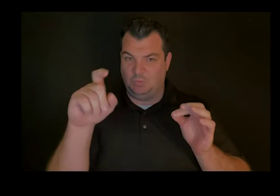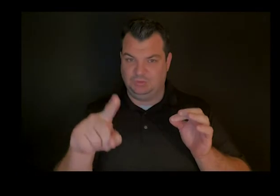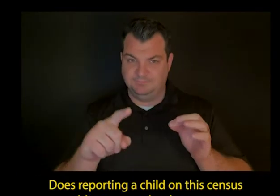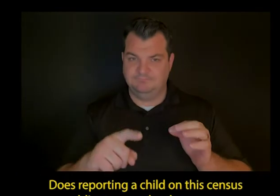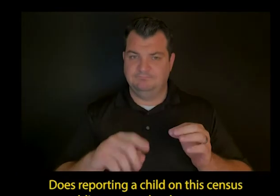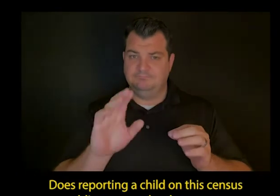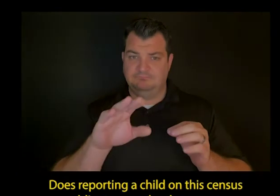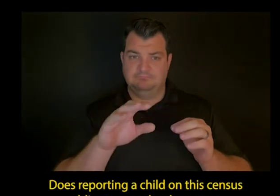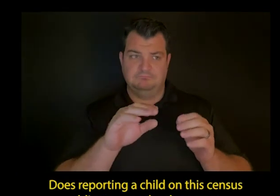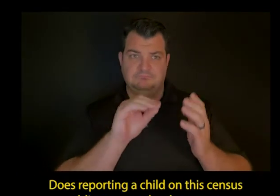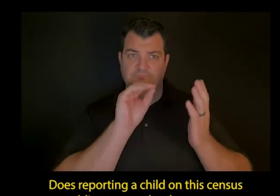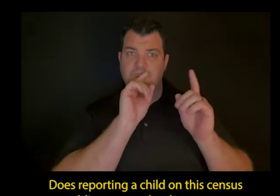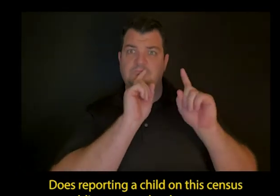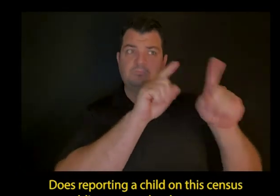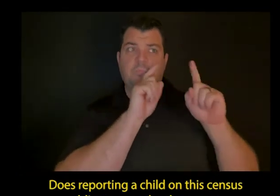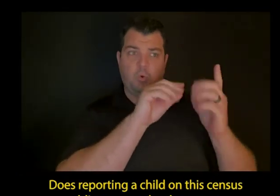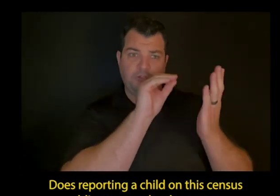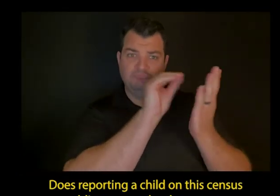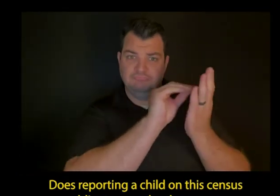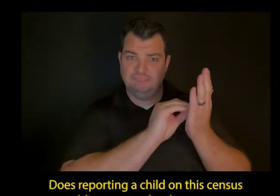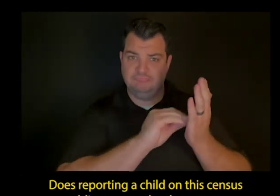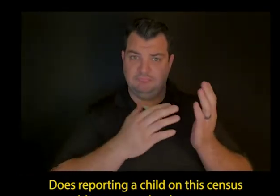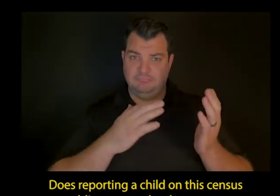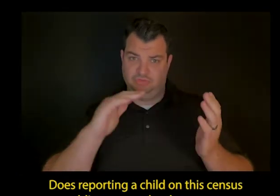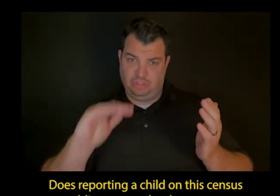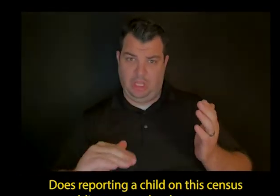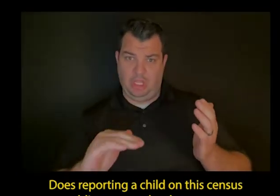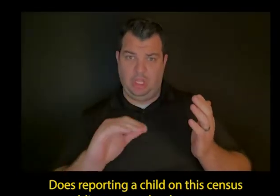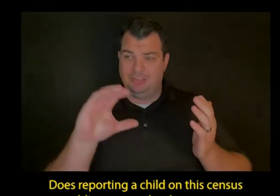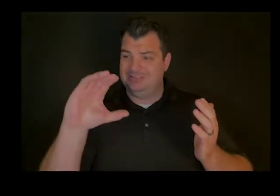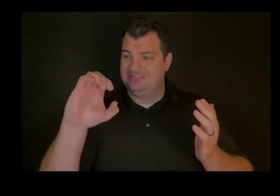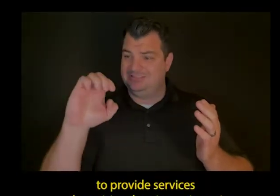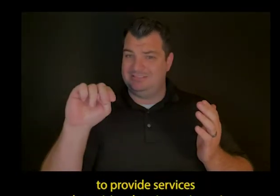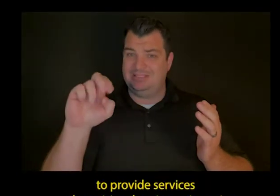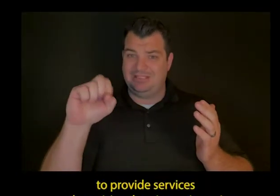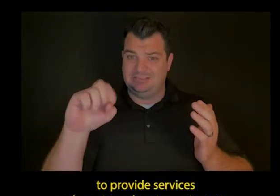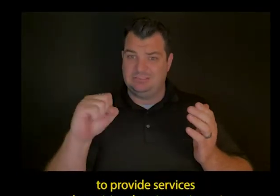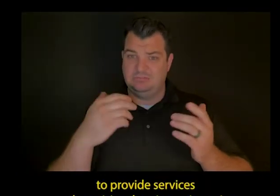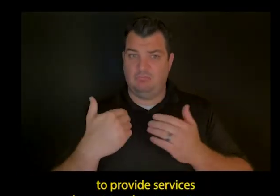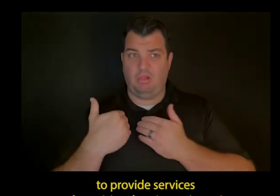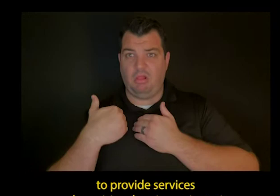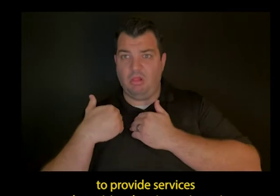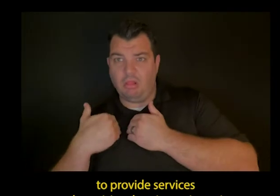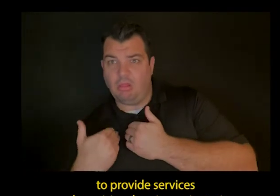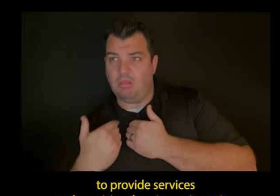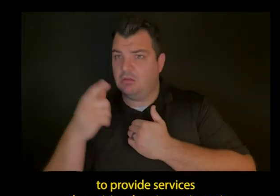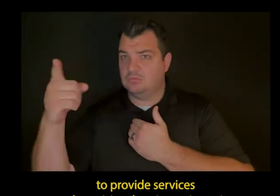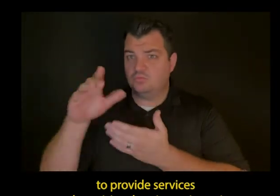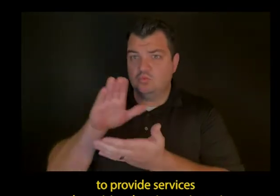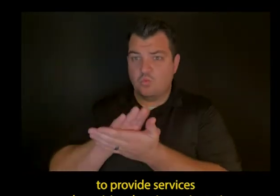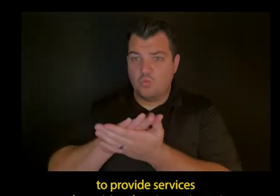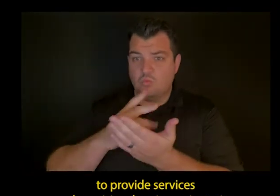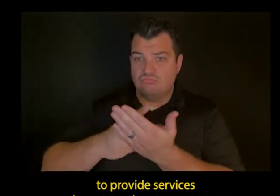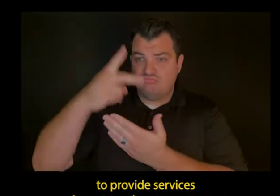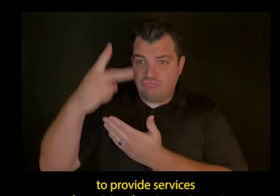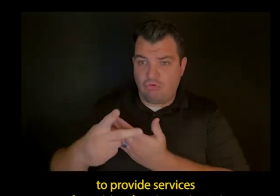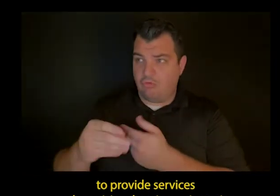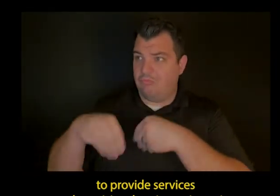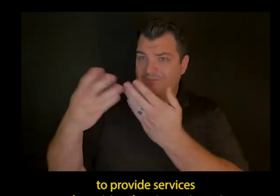Does reporting a child on this census obligate our school program to provide services such as vision, hearing, orientation,